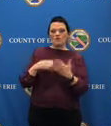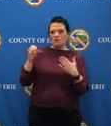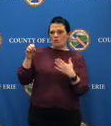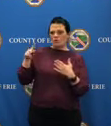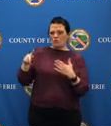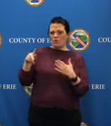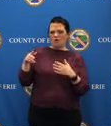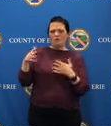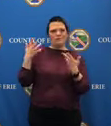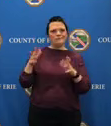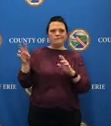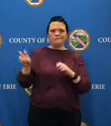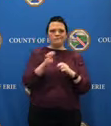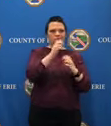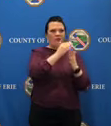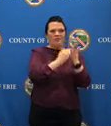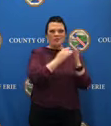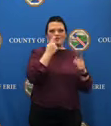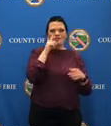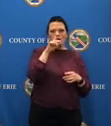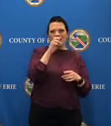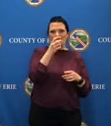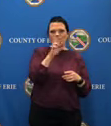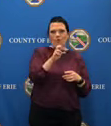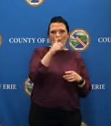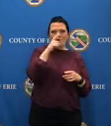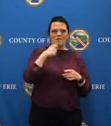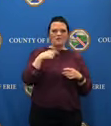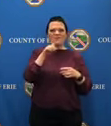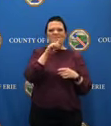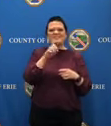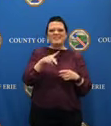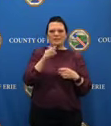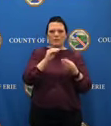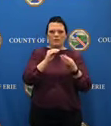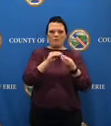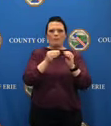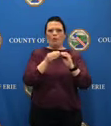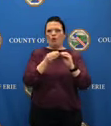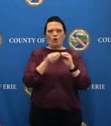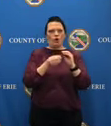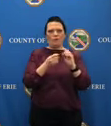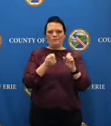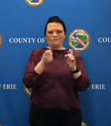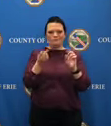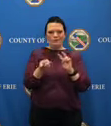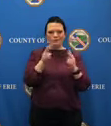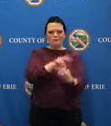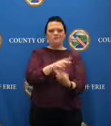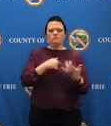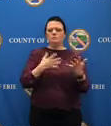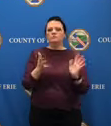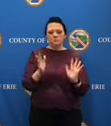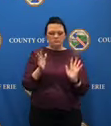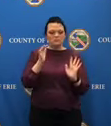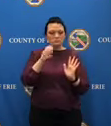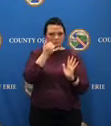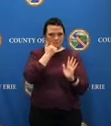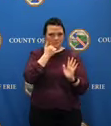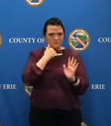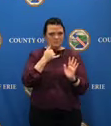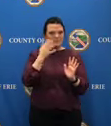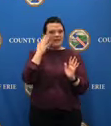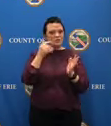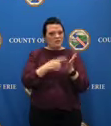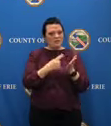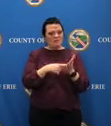listed as Kenmore because one of the numbers associated with the zip code have been adjusted. So this is an example of why we sometimes are a little leery